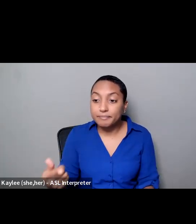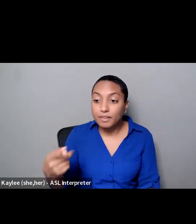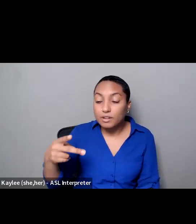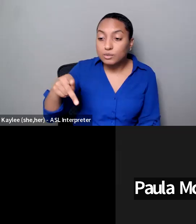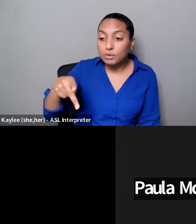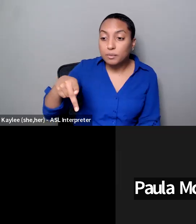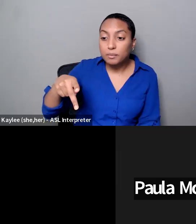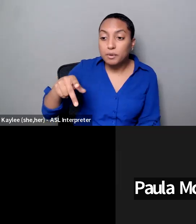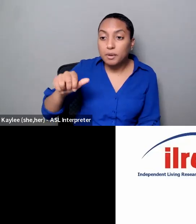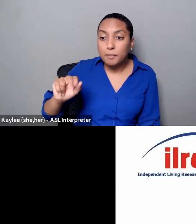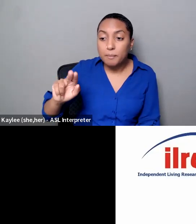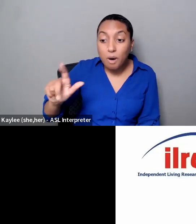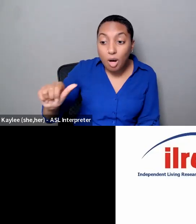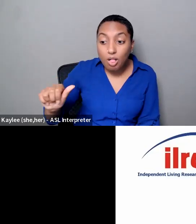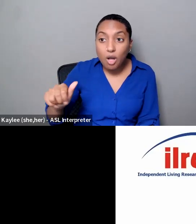or Luann,